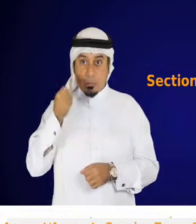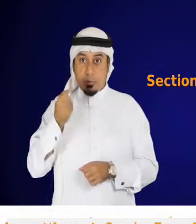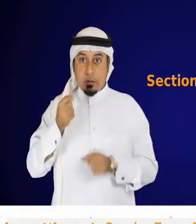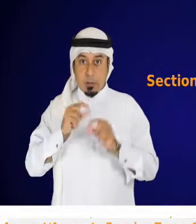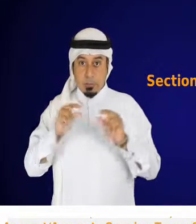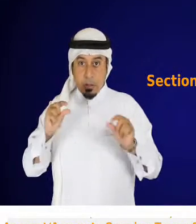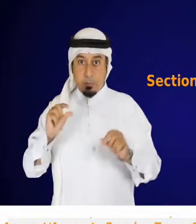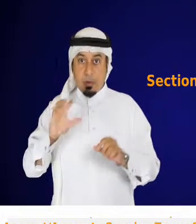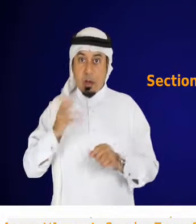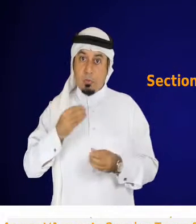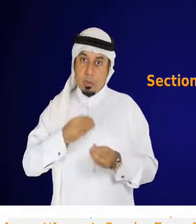the loss he incurred if